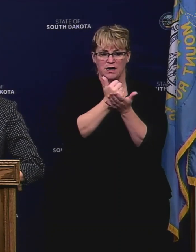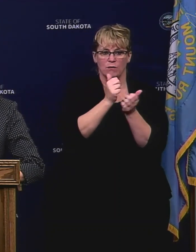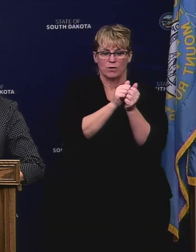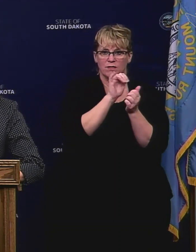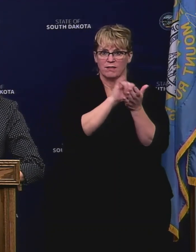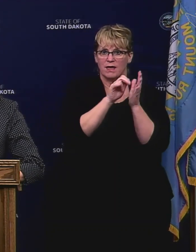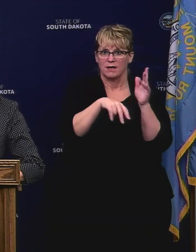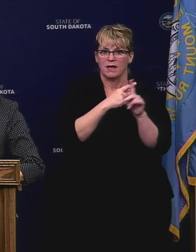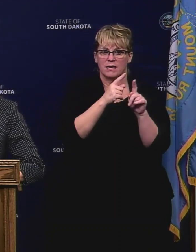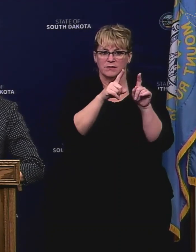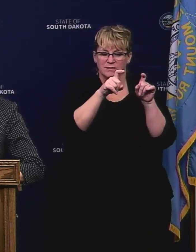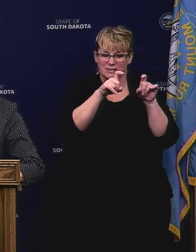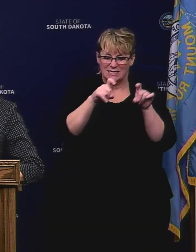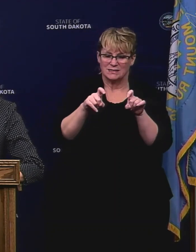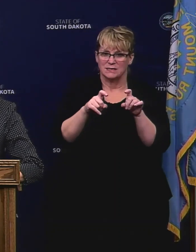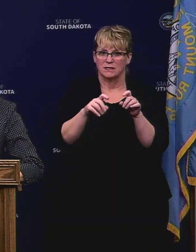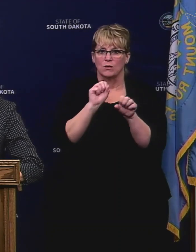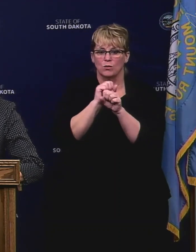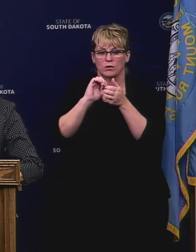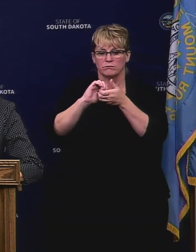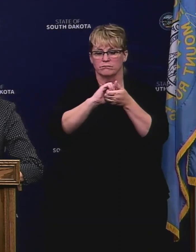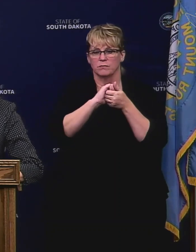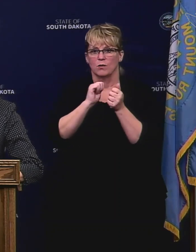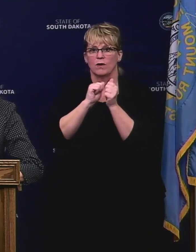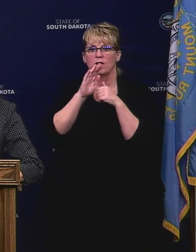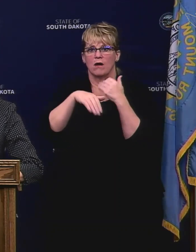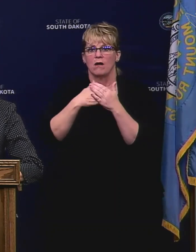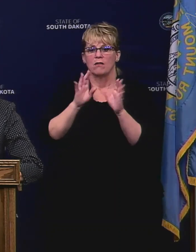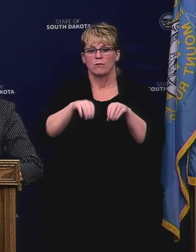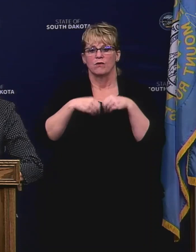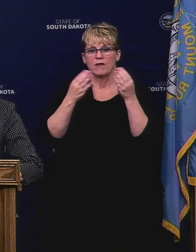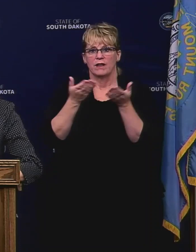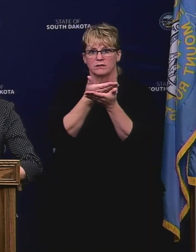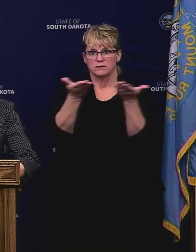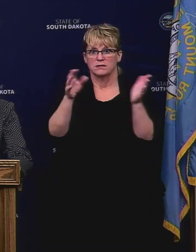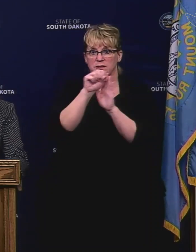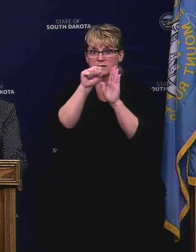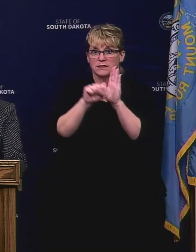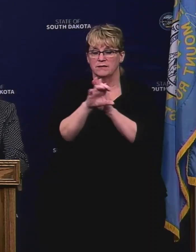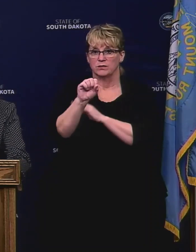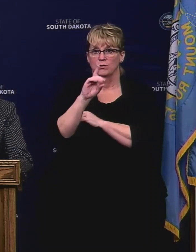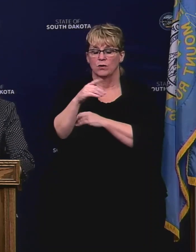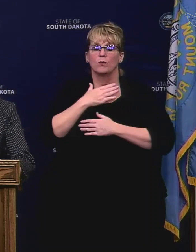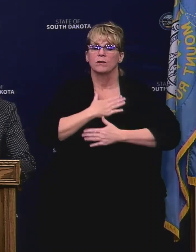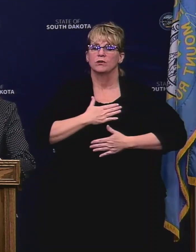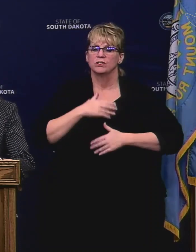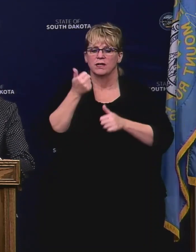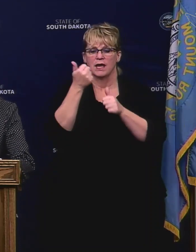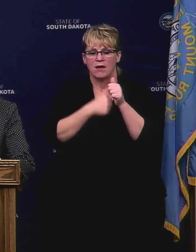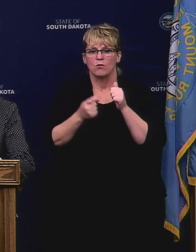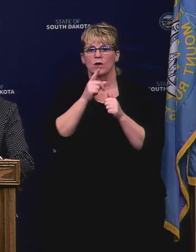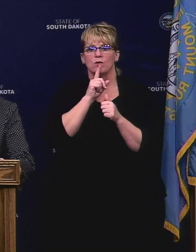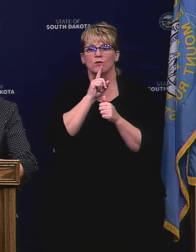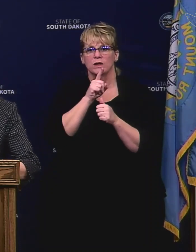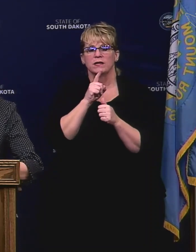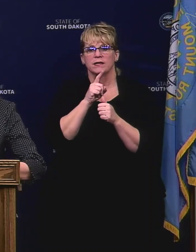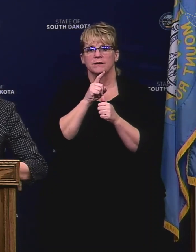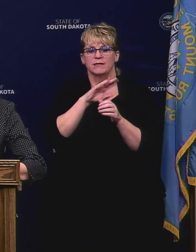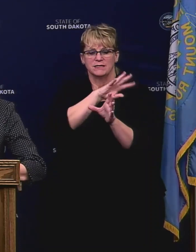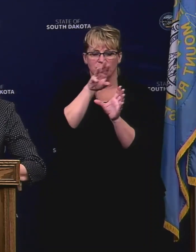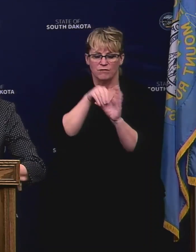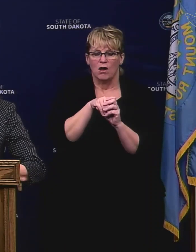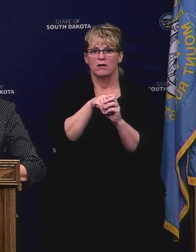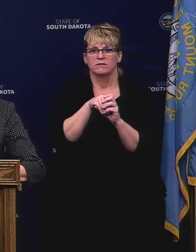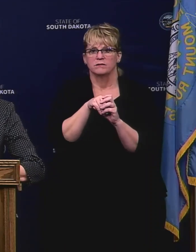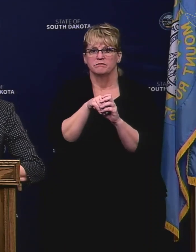effort, and again, in partnership with all the providers out there. Really appreciate everybody rolling up their sleeves and getting